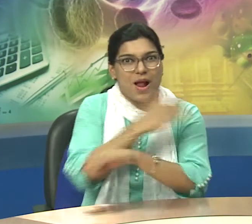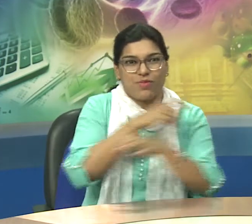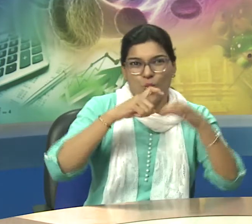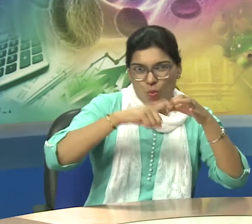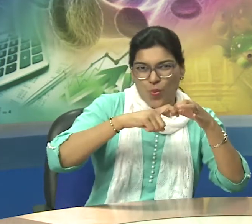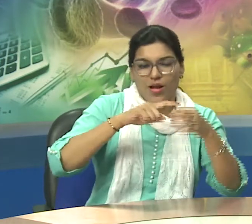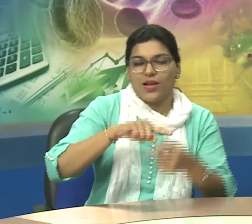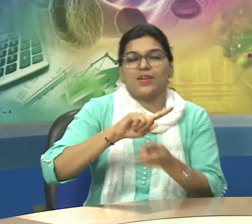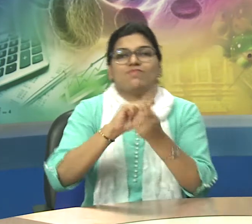Bismillah,